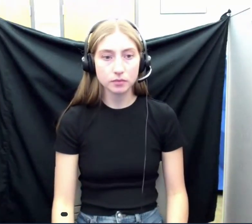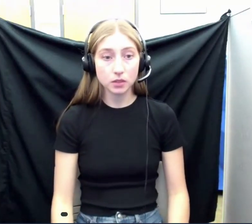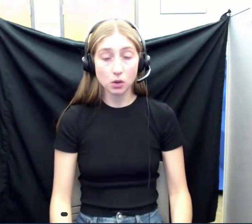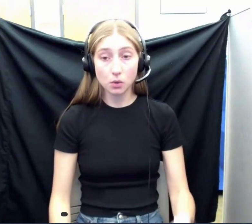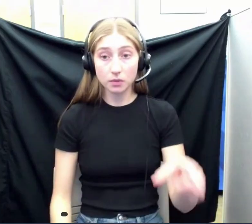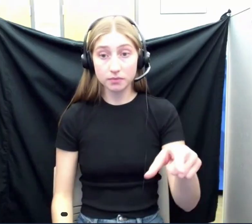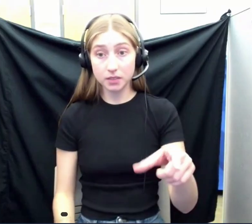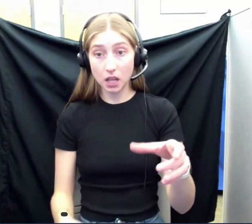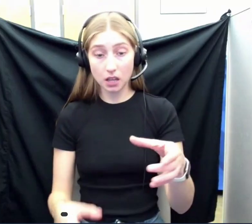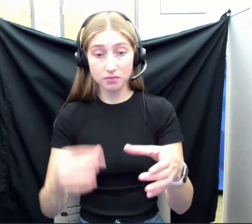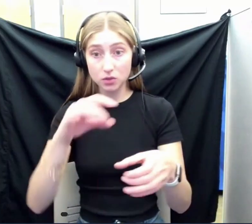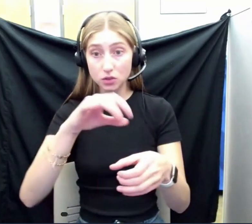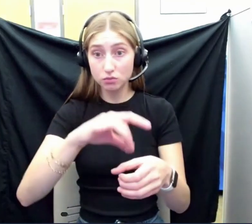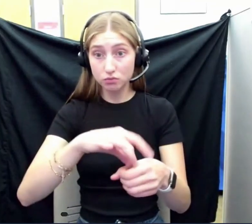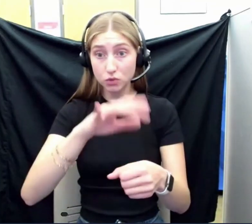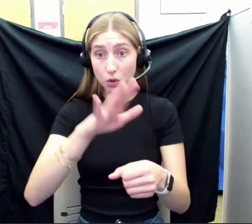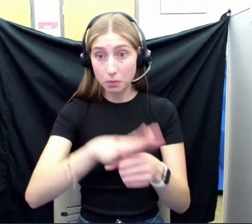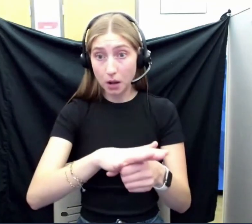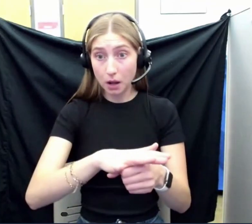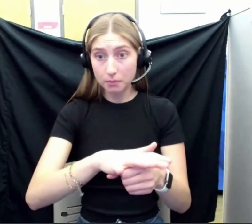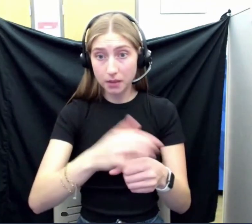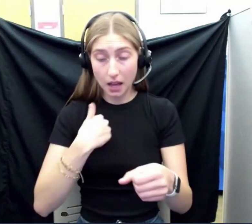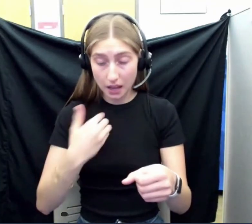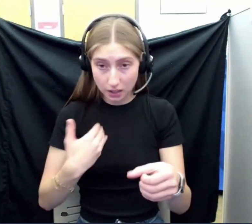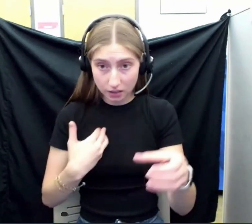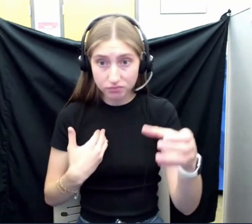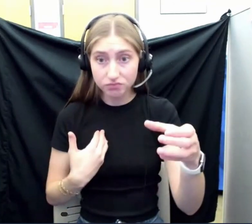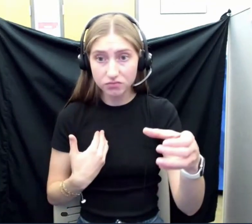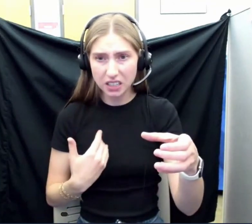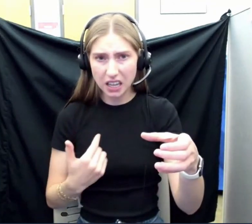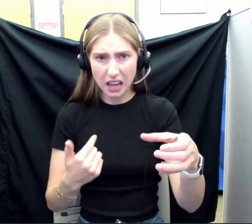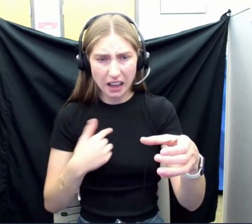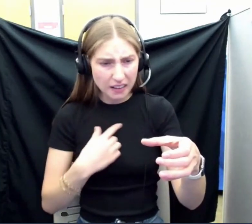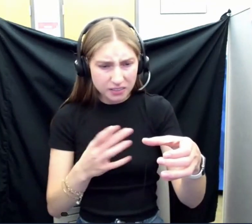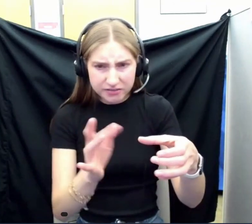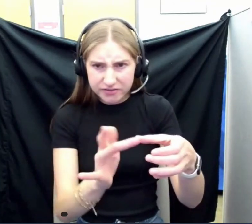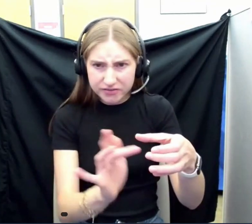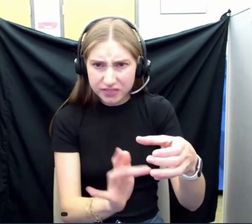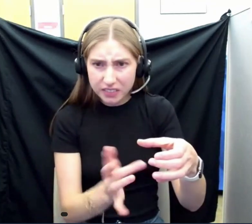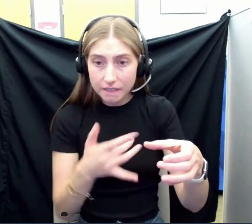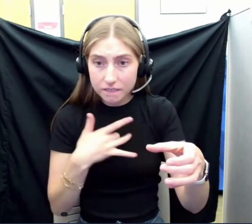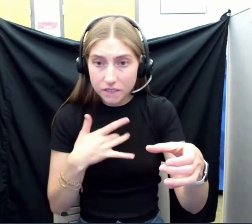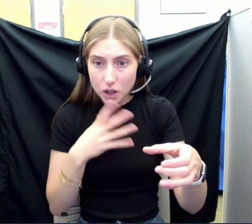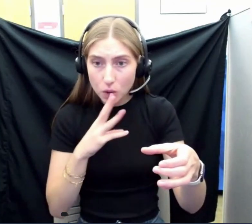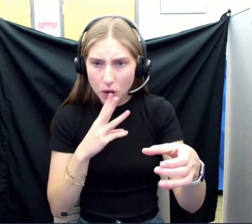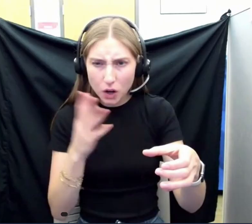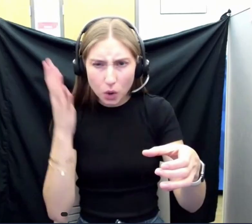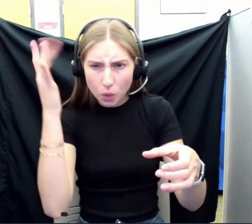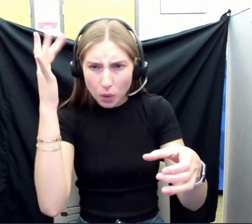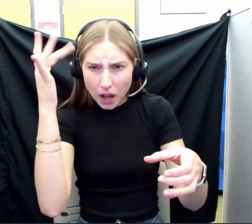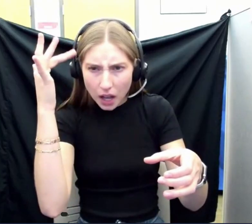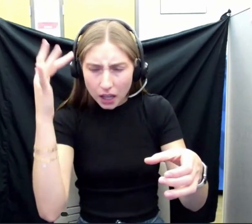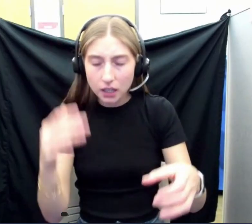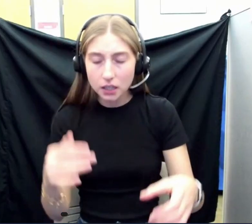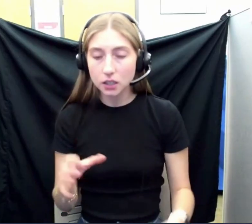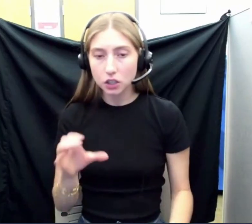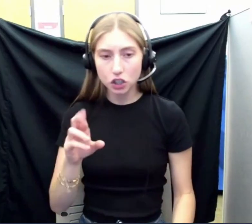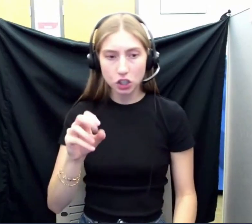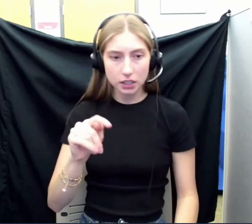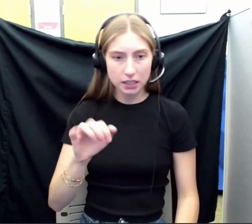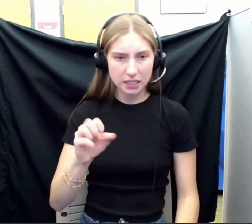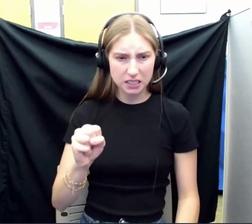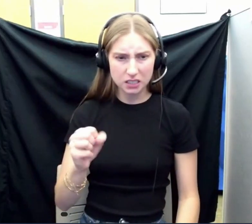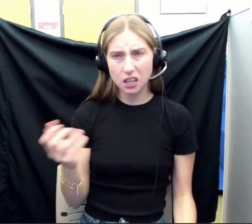of it. Why does this have water on the outside of this Pepsi can? It's like cooler on the inside and warmer on the